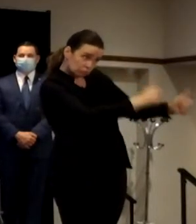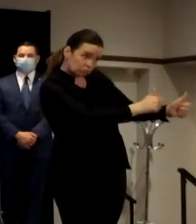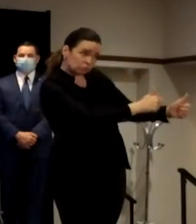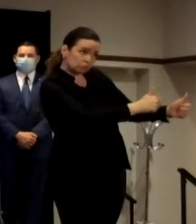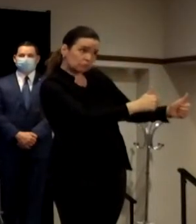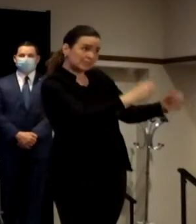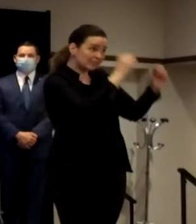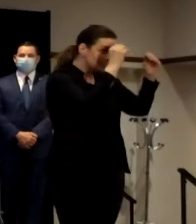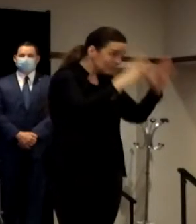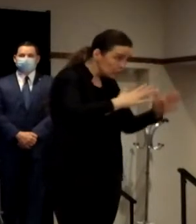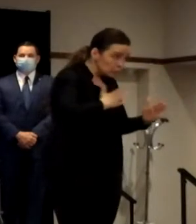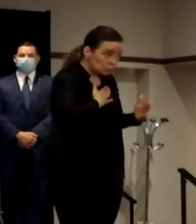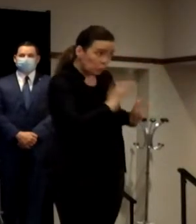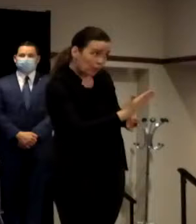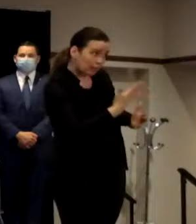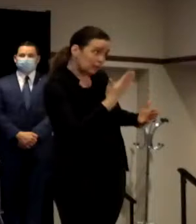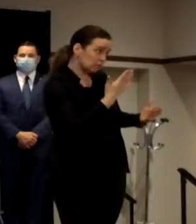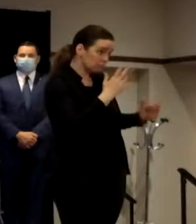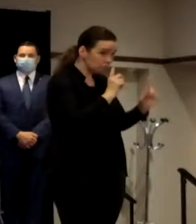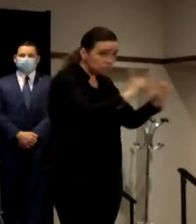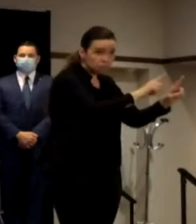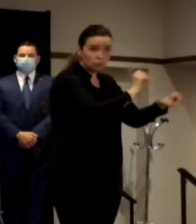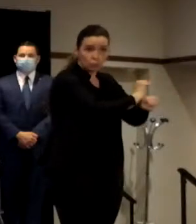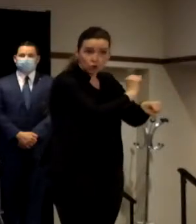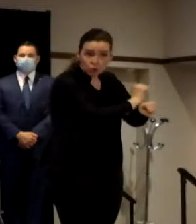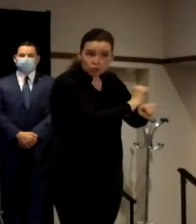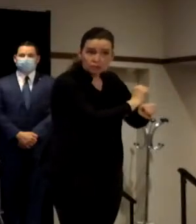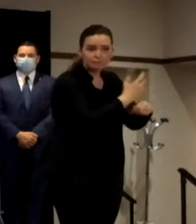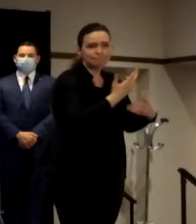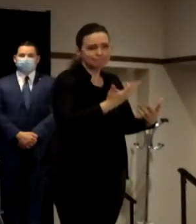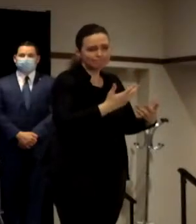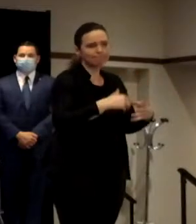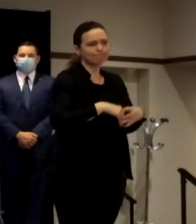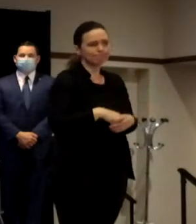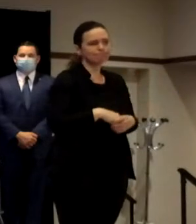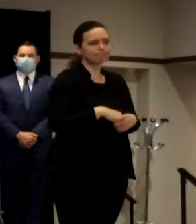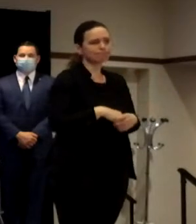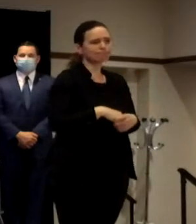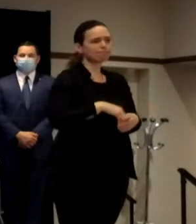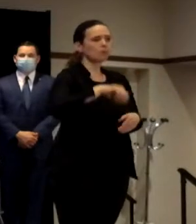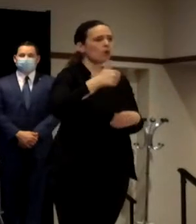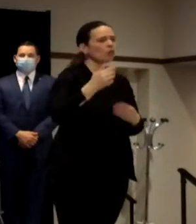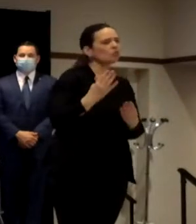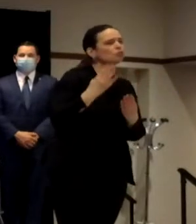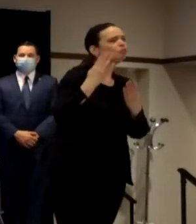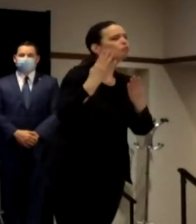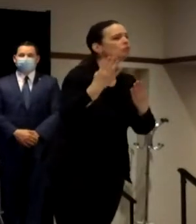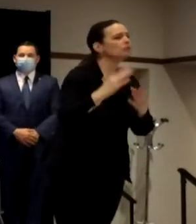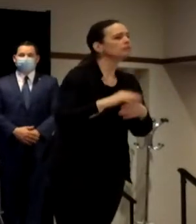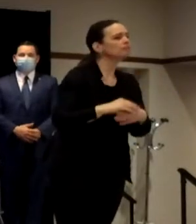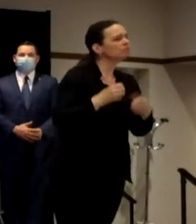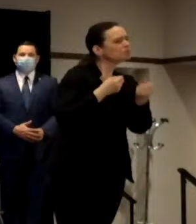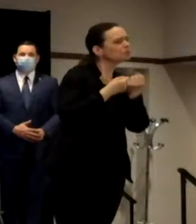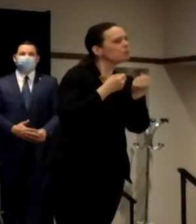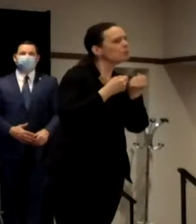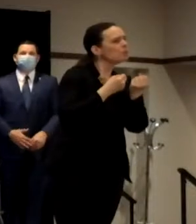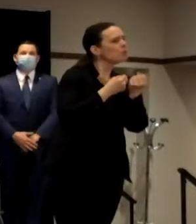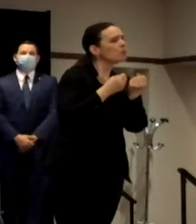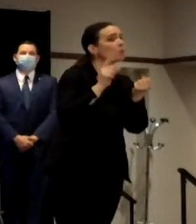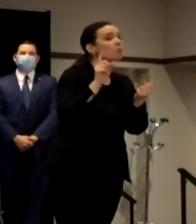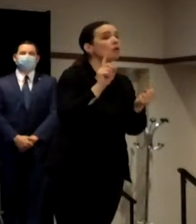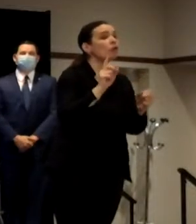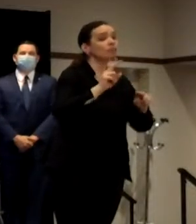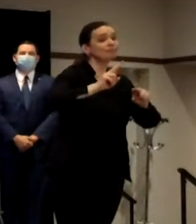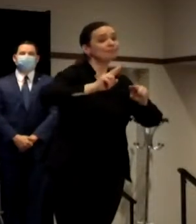it. The other things, so some of the suggestions, I am very advocate of the seat assignments, because it really helps